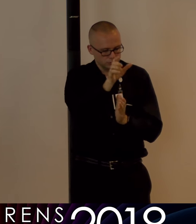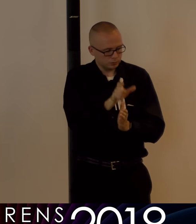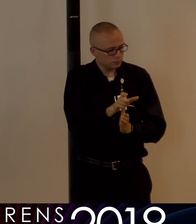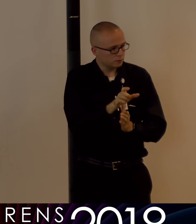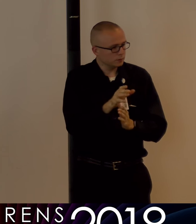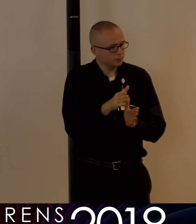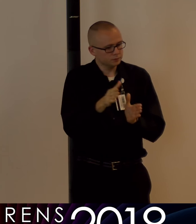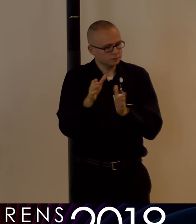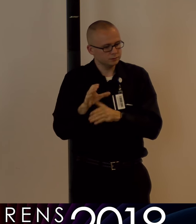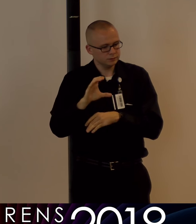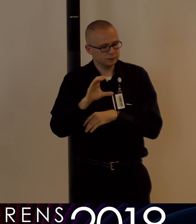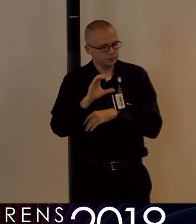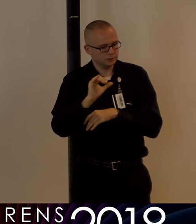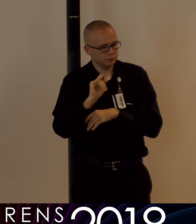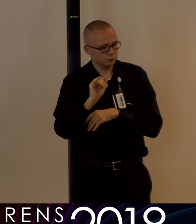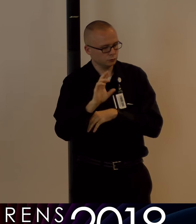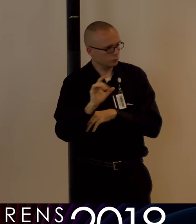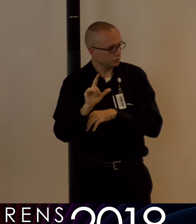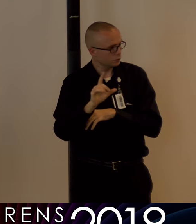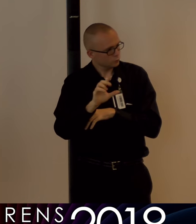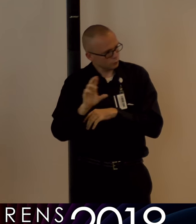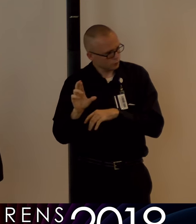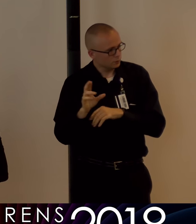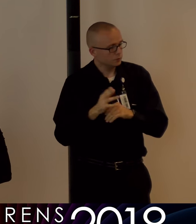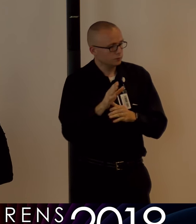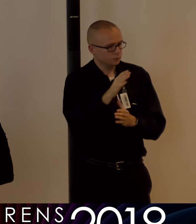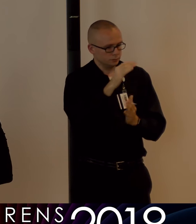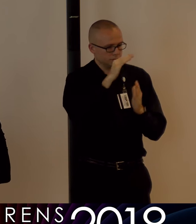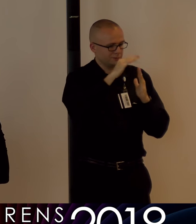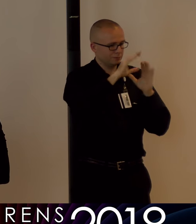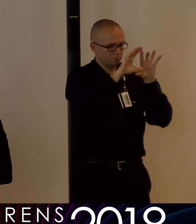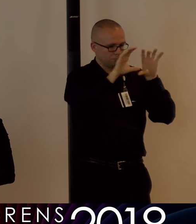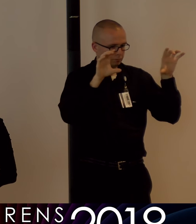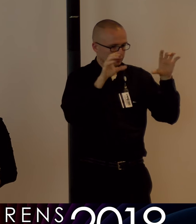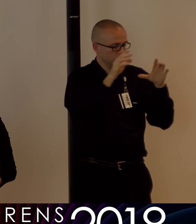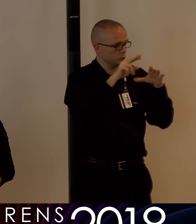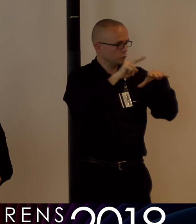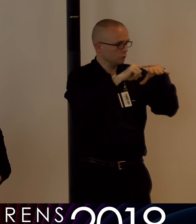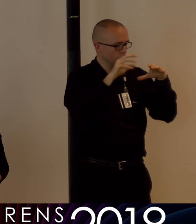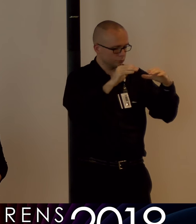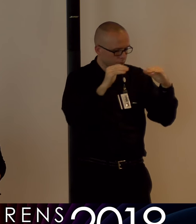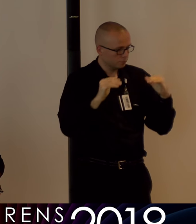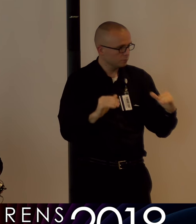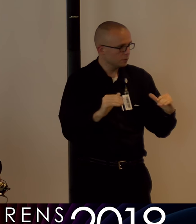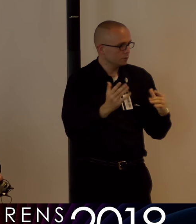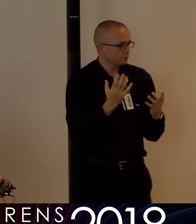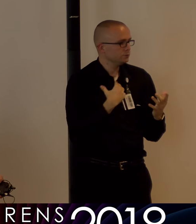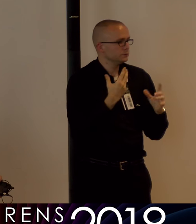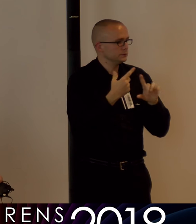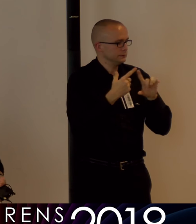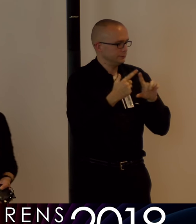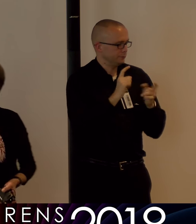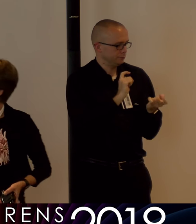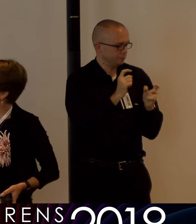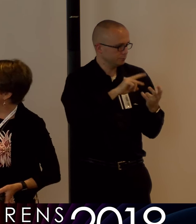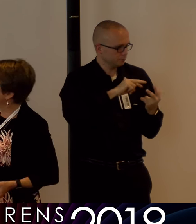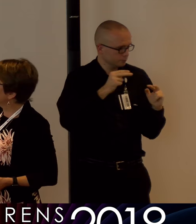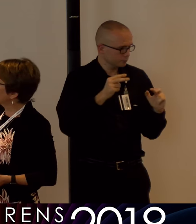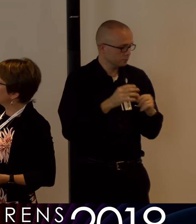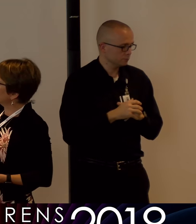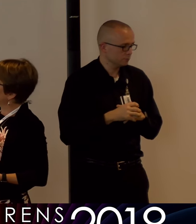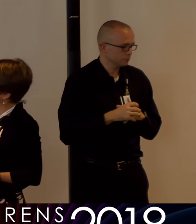citral on the right. So the top is the normal, and the bottom panels are the charged mutant mice.